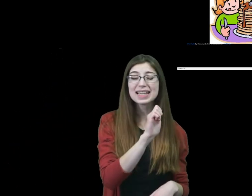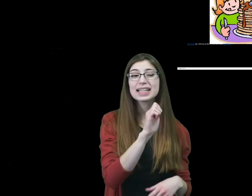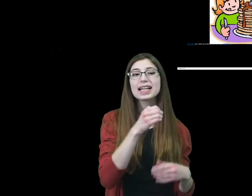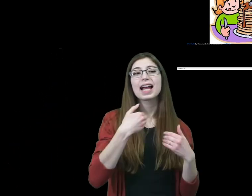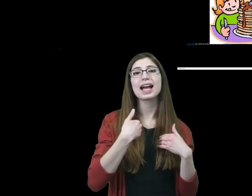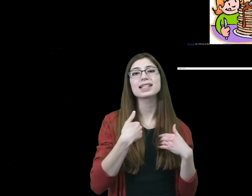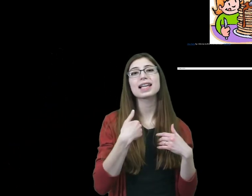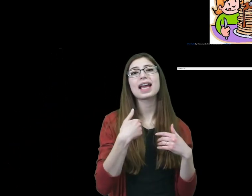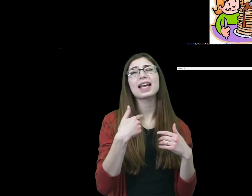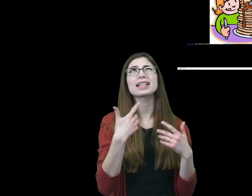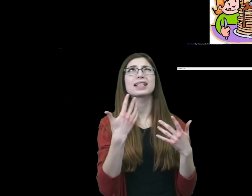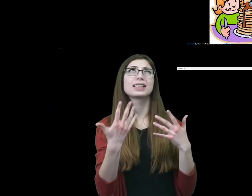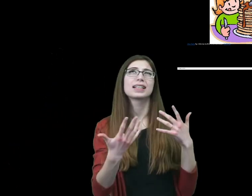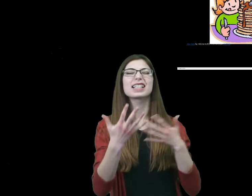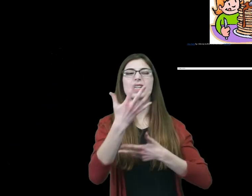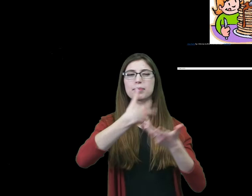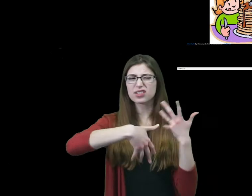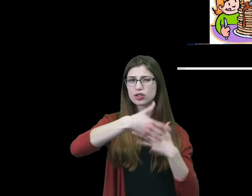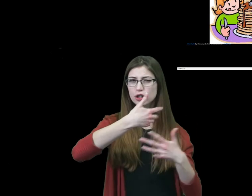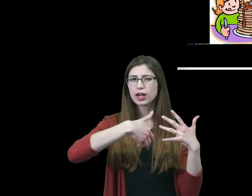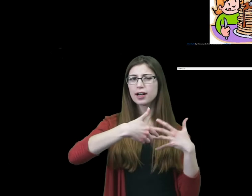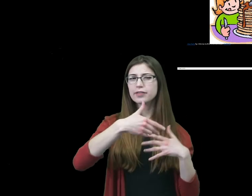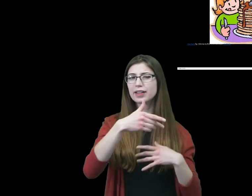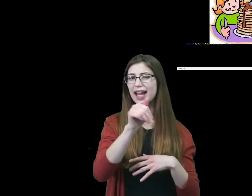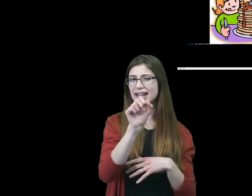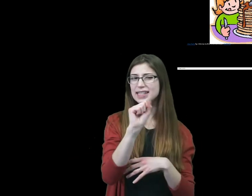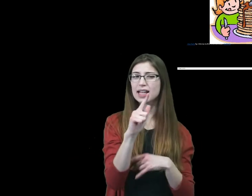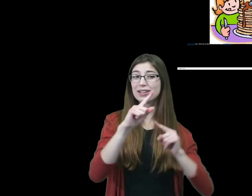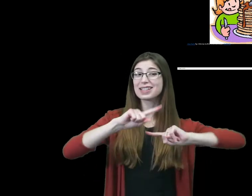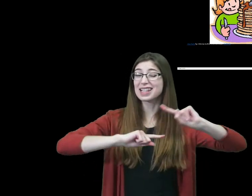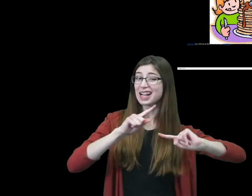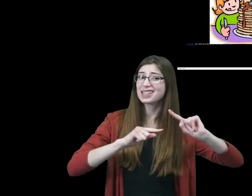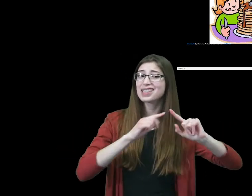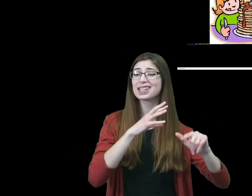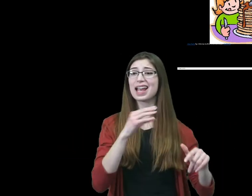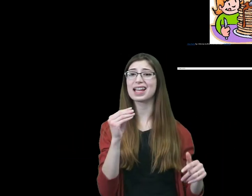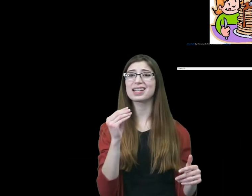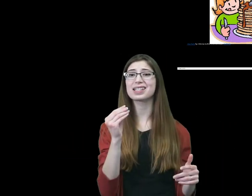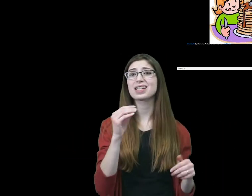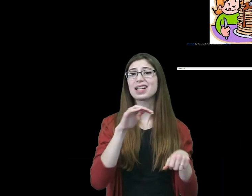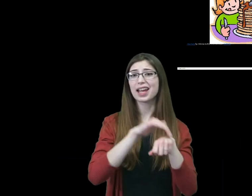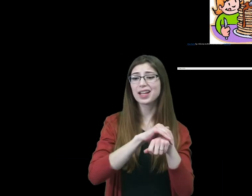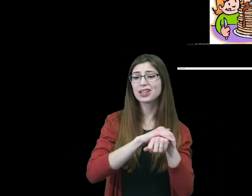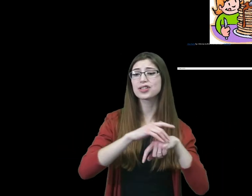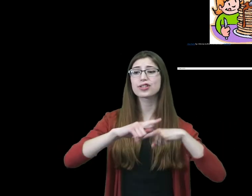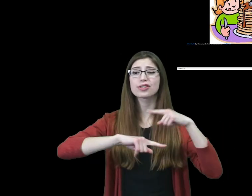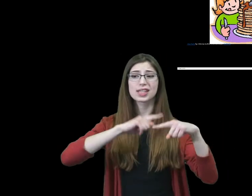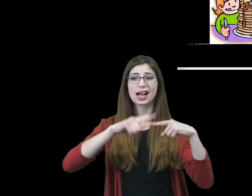PSE it's a mixture of ASL signs and English